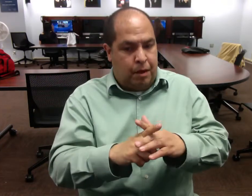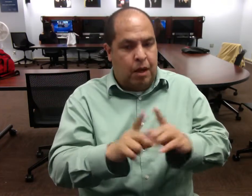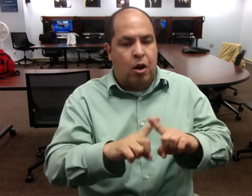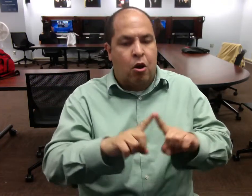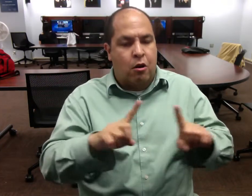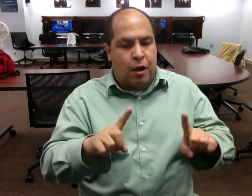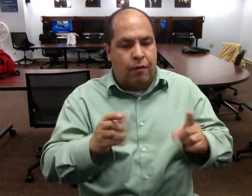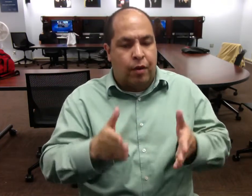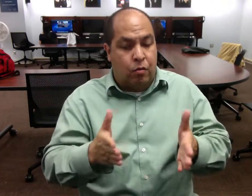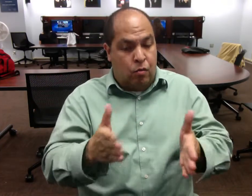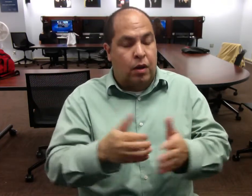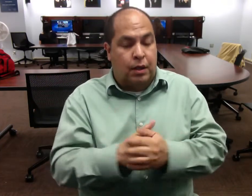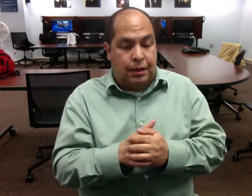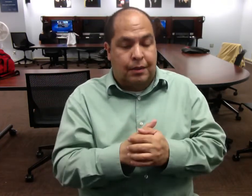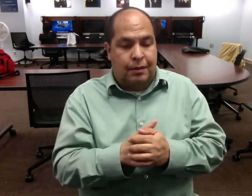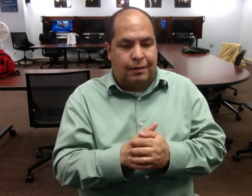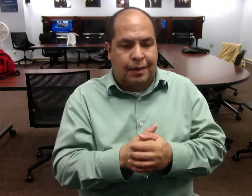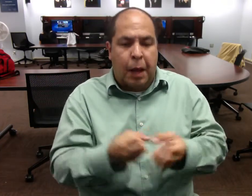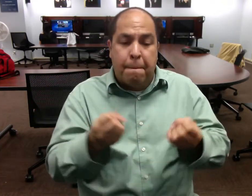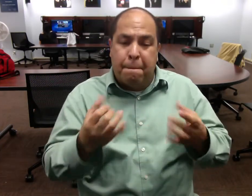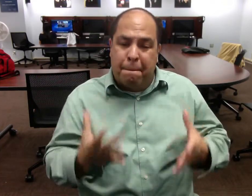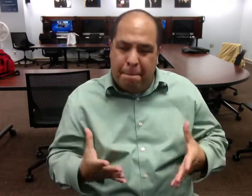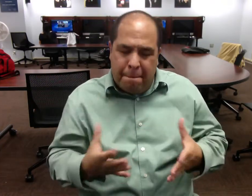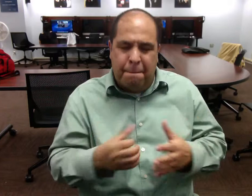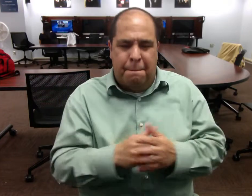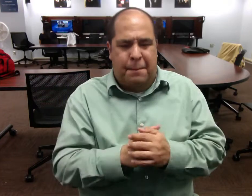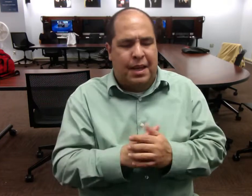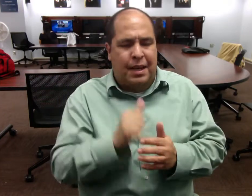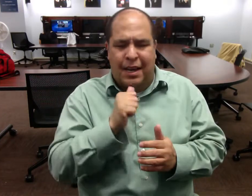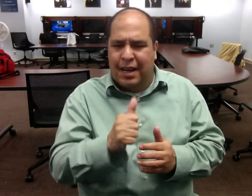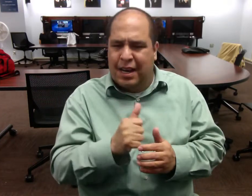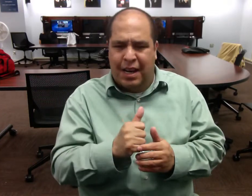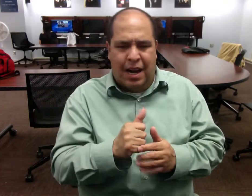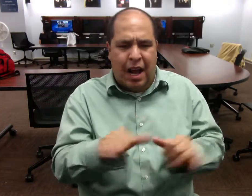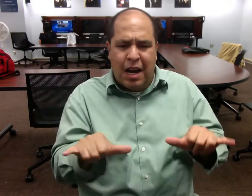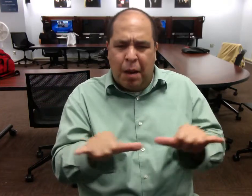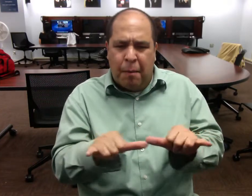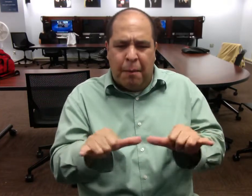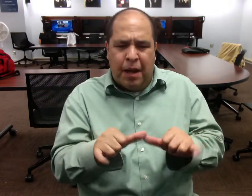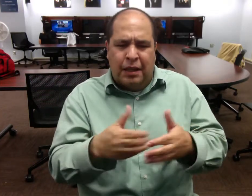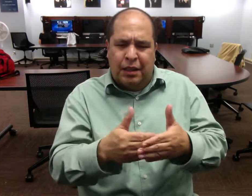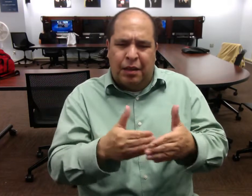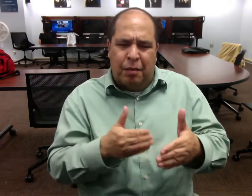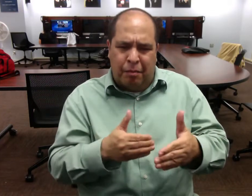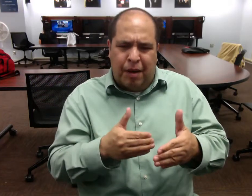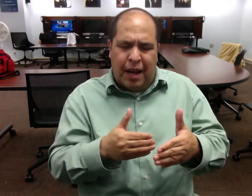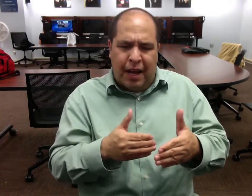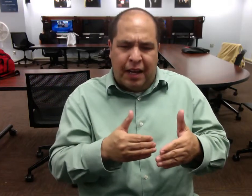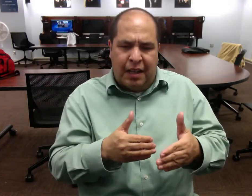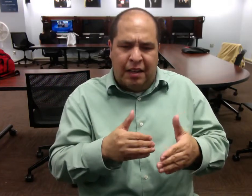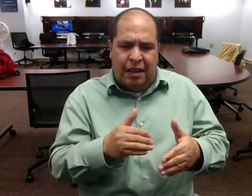of them not measured by today's common IQ tests.